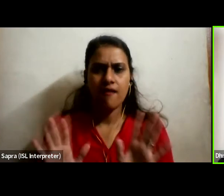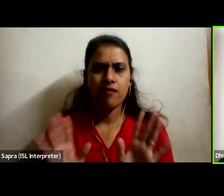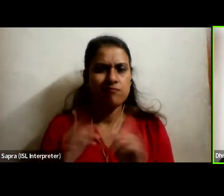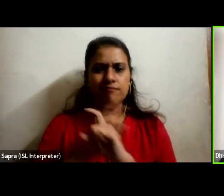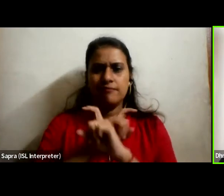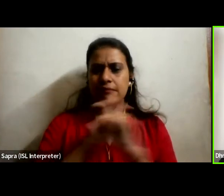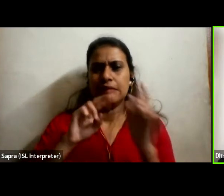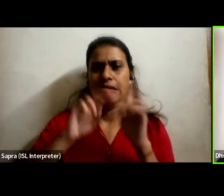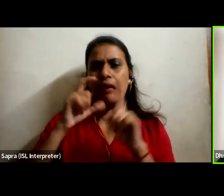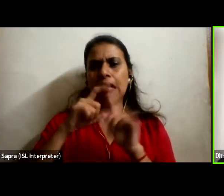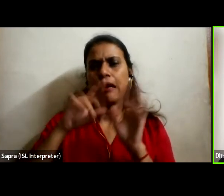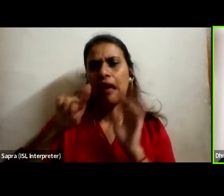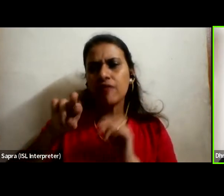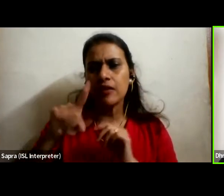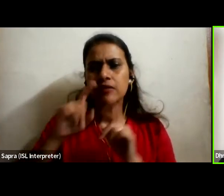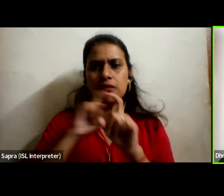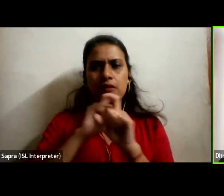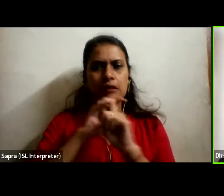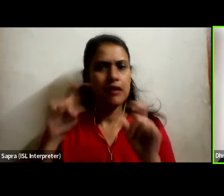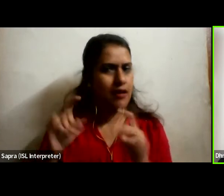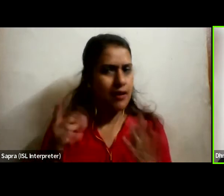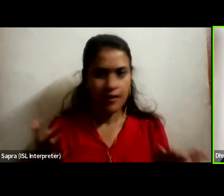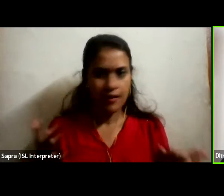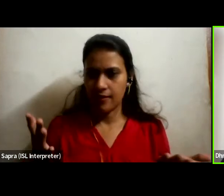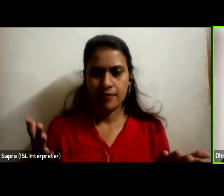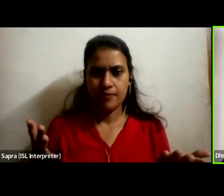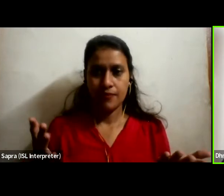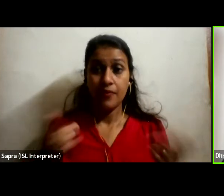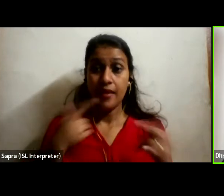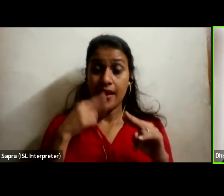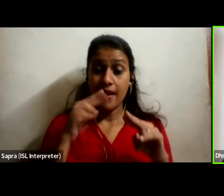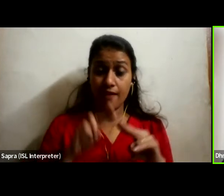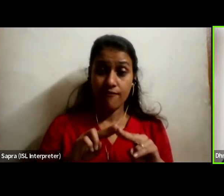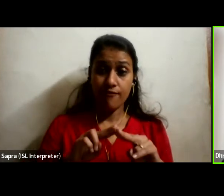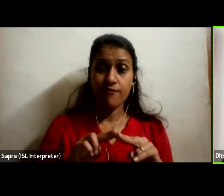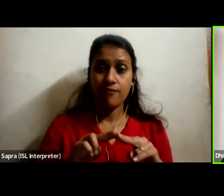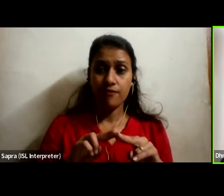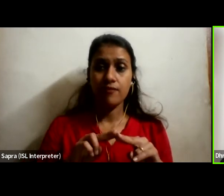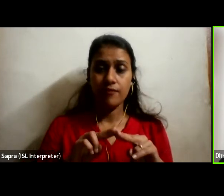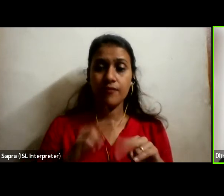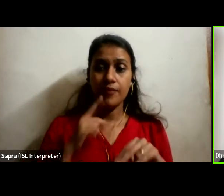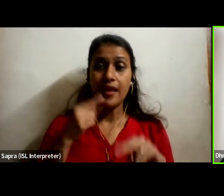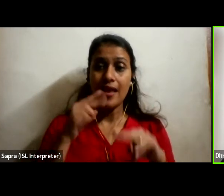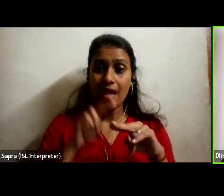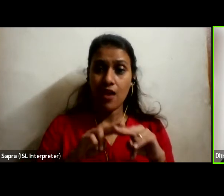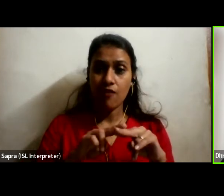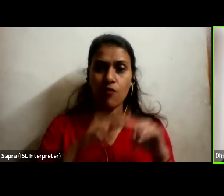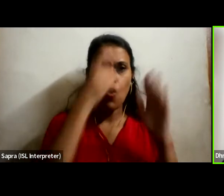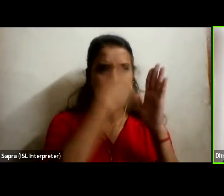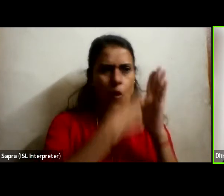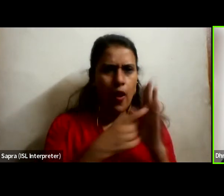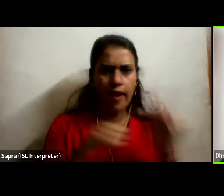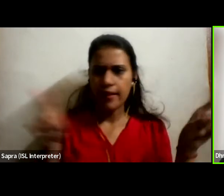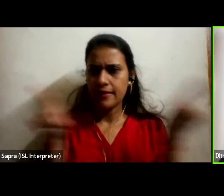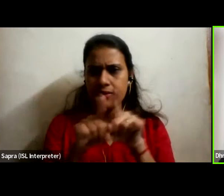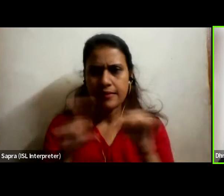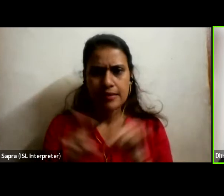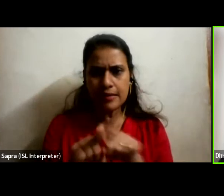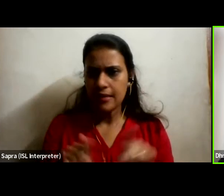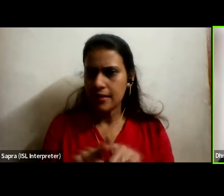clearly scoped out, if principles are not similar in terms of